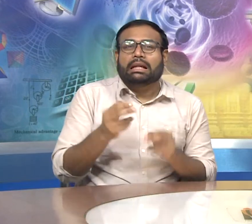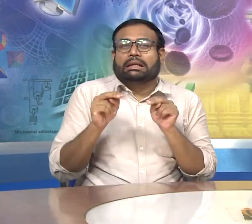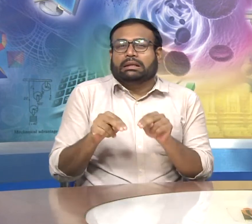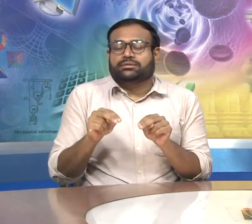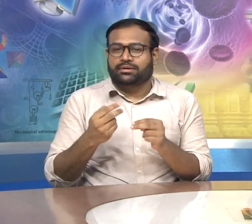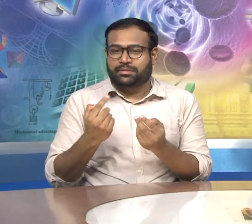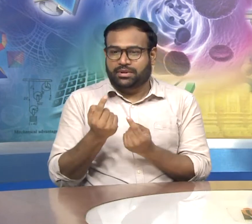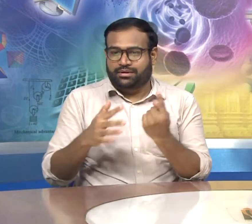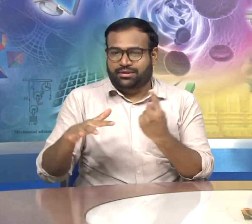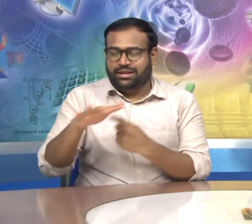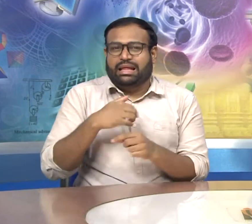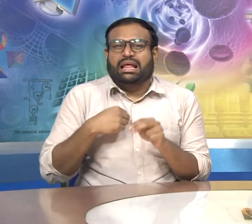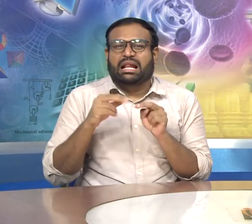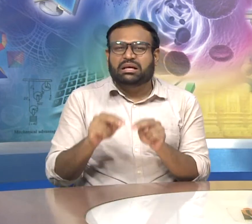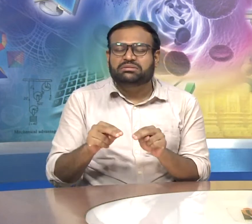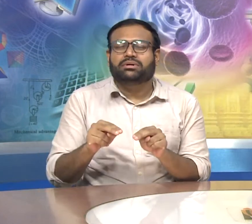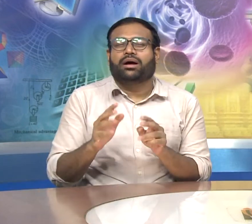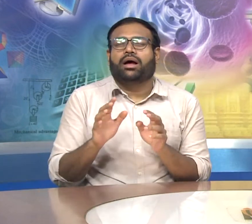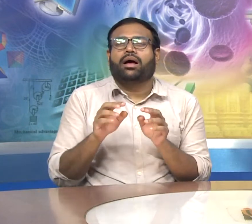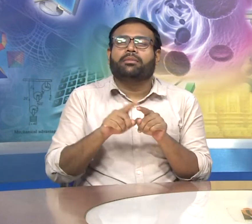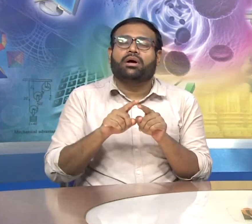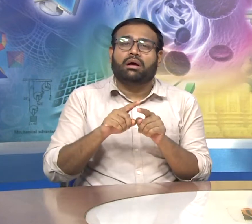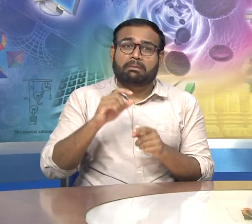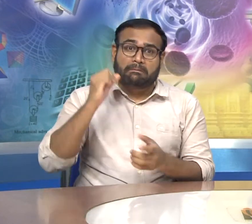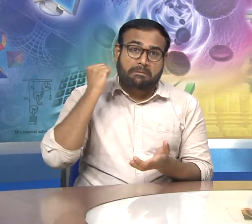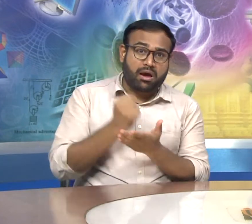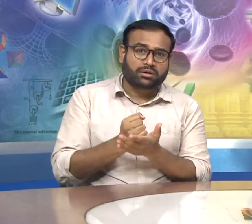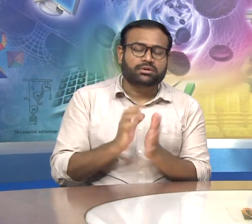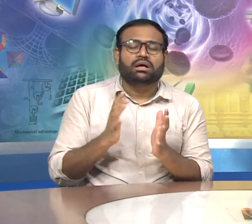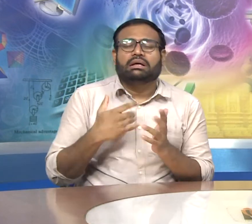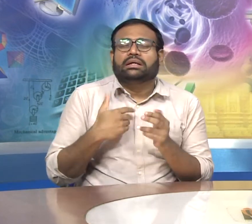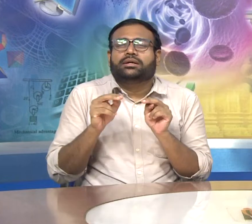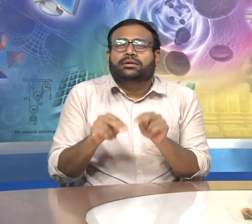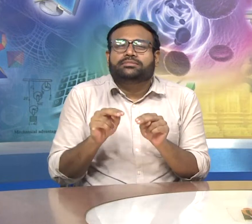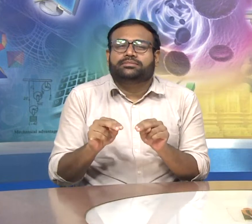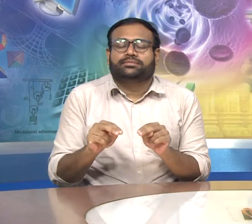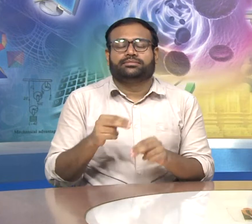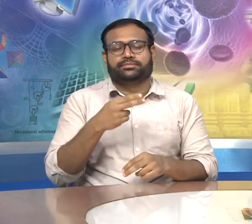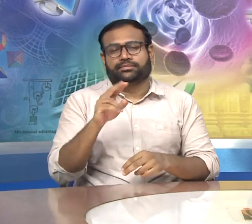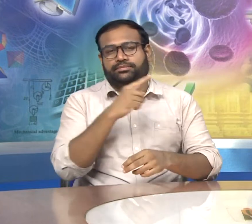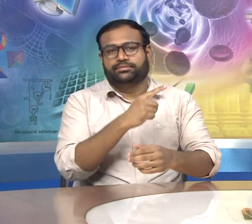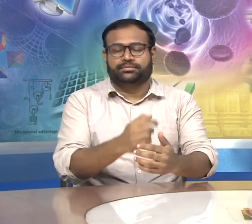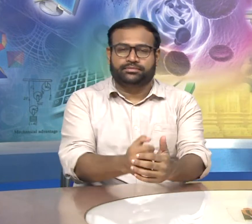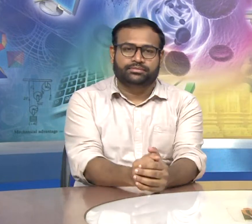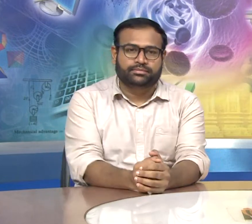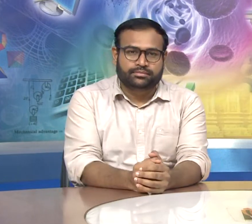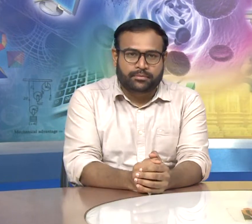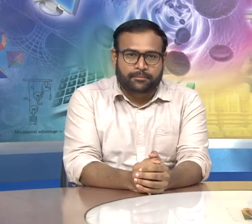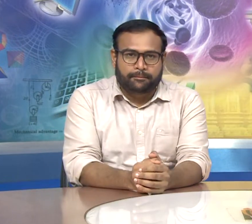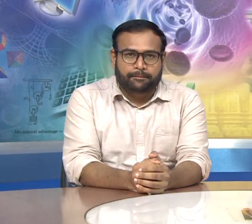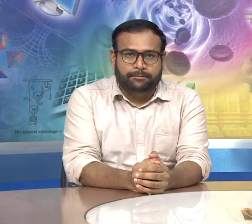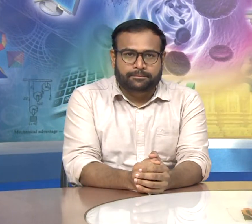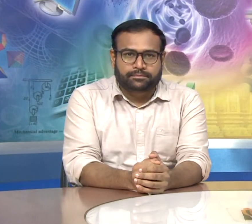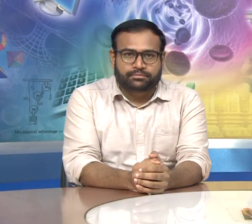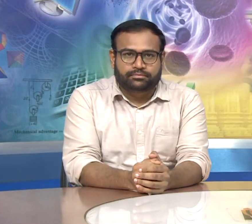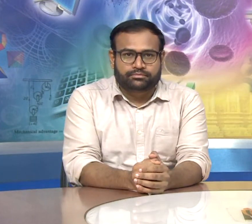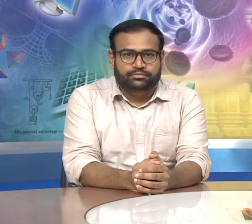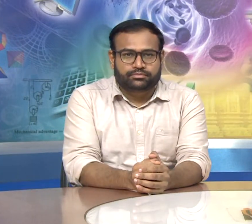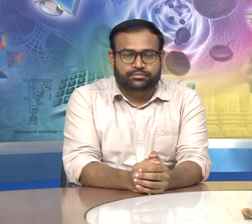So if the garden is there, I'm desirable. I want that. If not, it means I'm